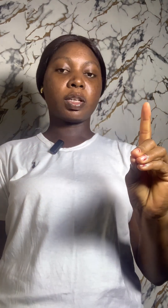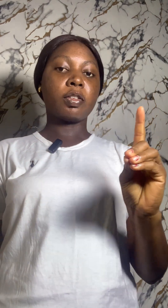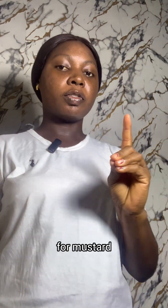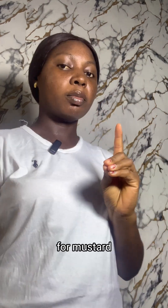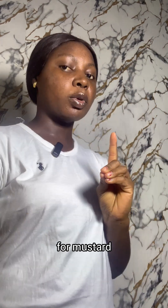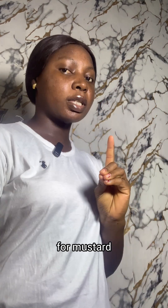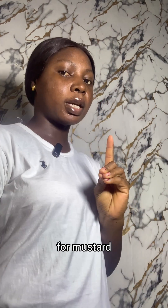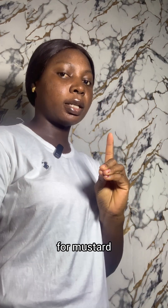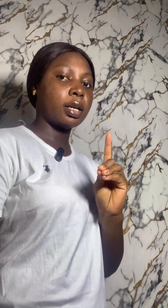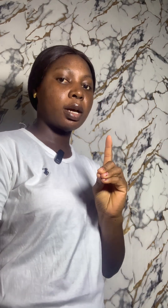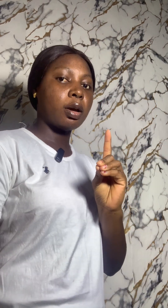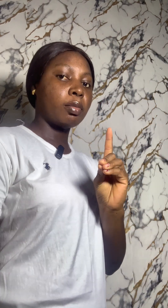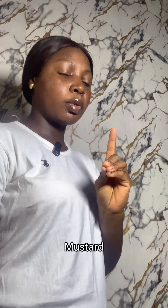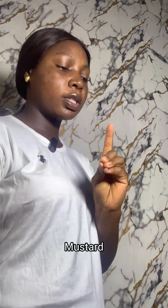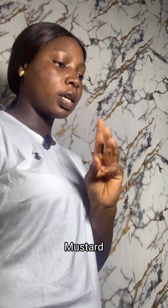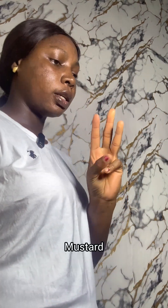for mustard. Mustard.